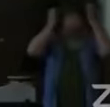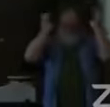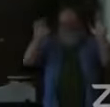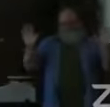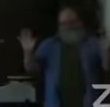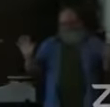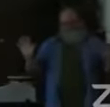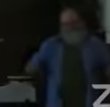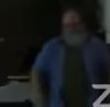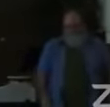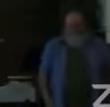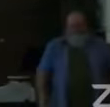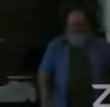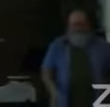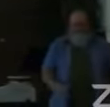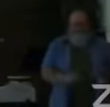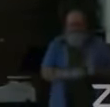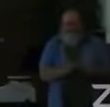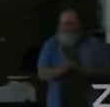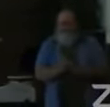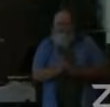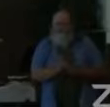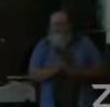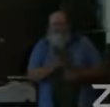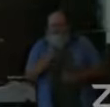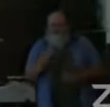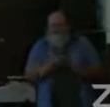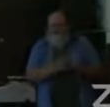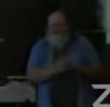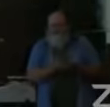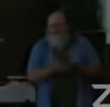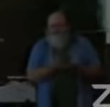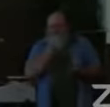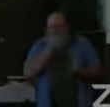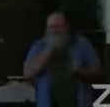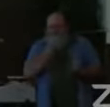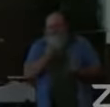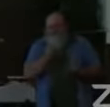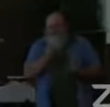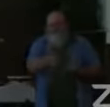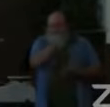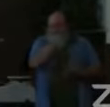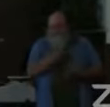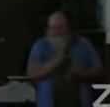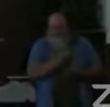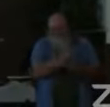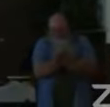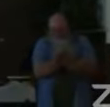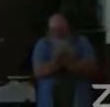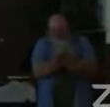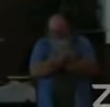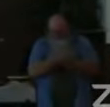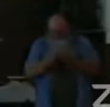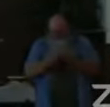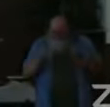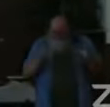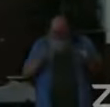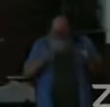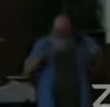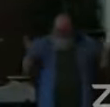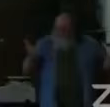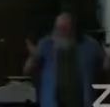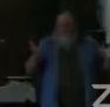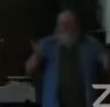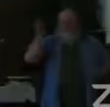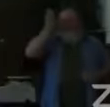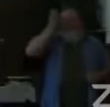opinion. The Bible says that God's love has been poured into our hearts through the Holy Spirit. God loves us so much that he